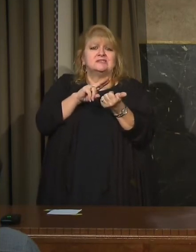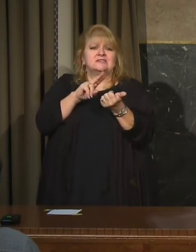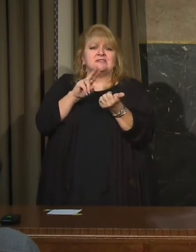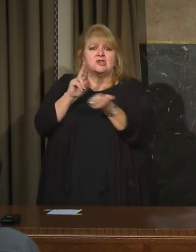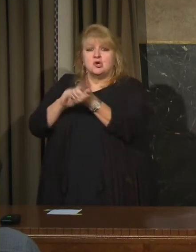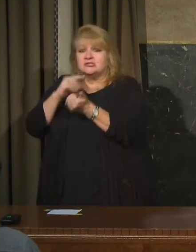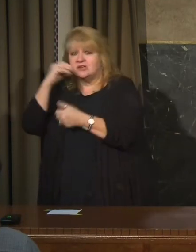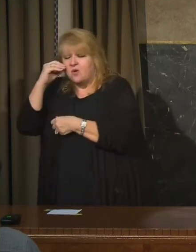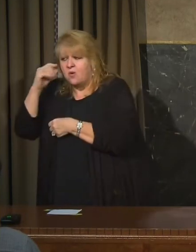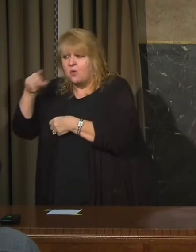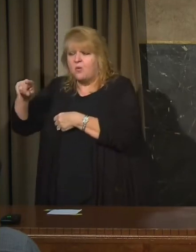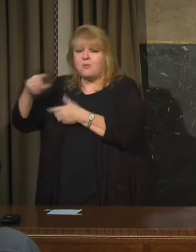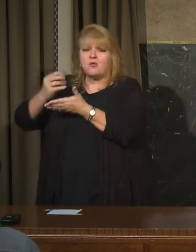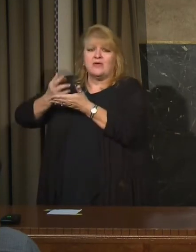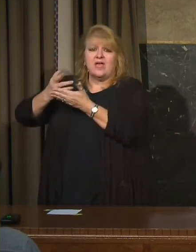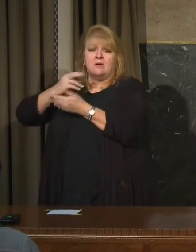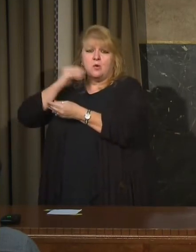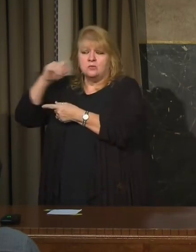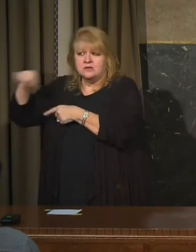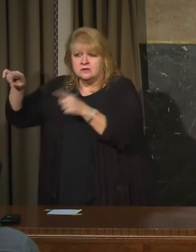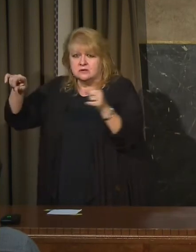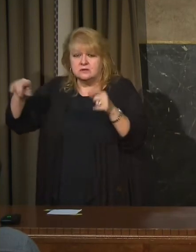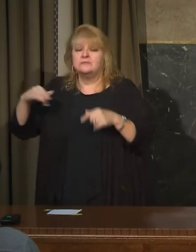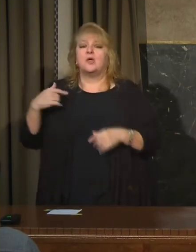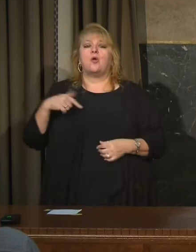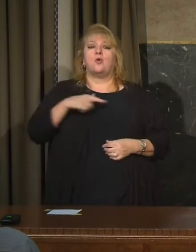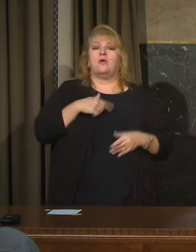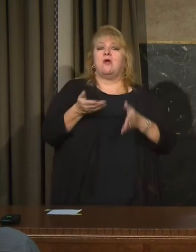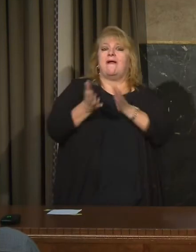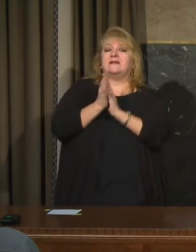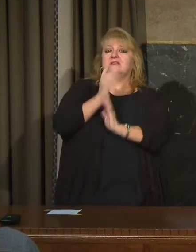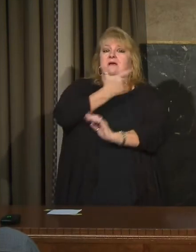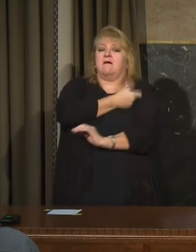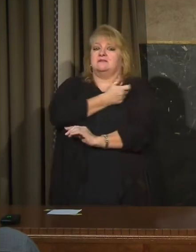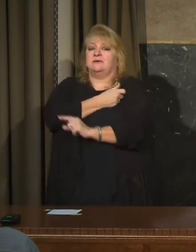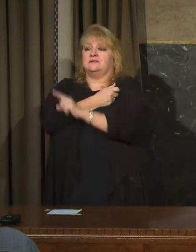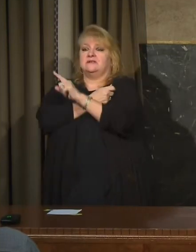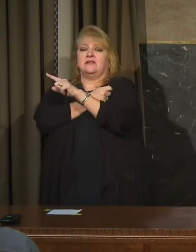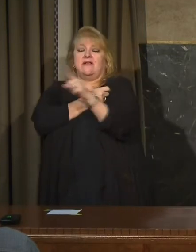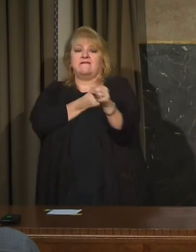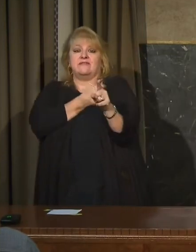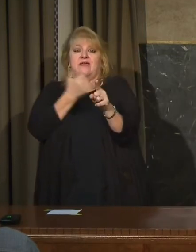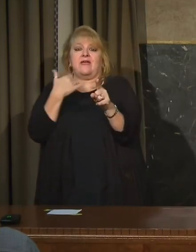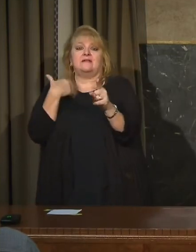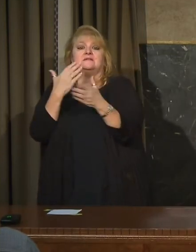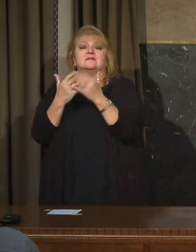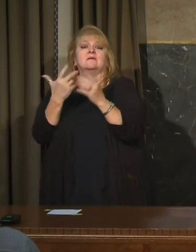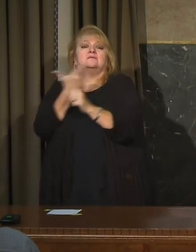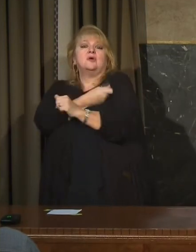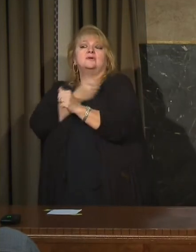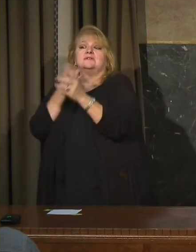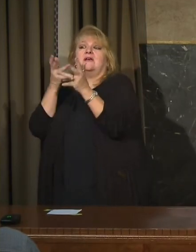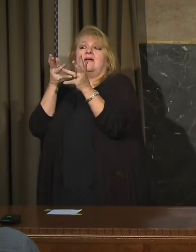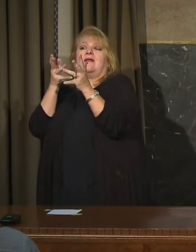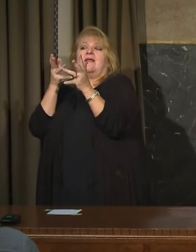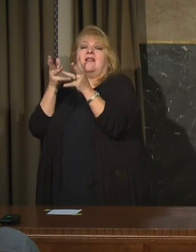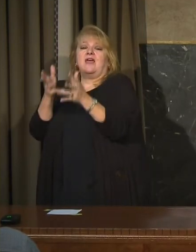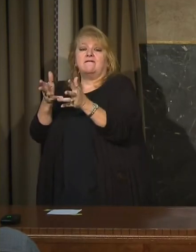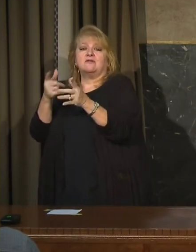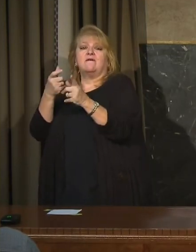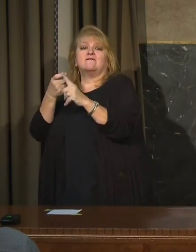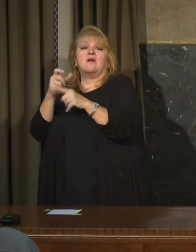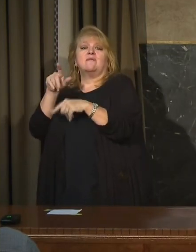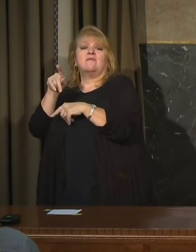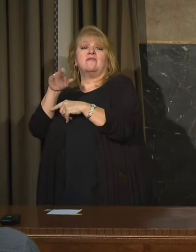are. You know, one of the things that we asked hospitals to do as they had some doses left over of the Pfizer after they put it out to their